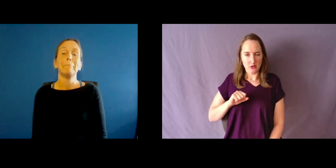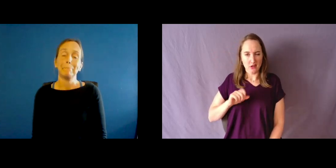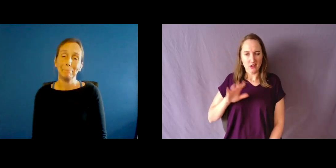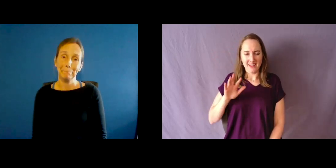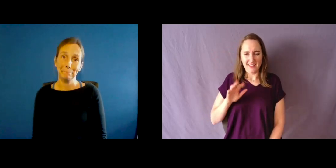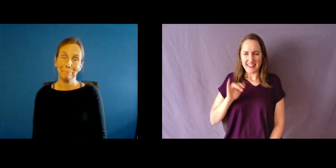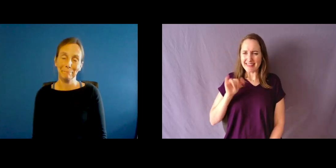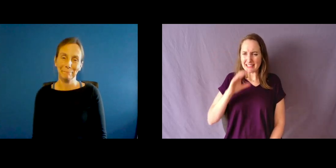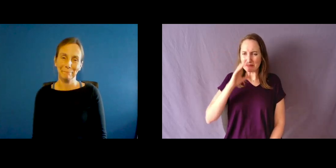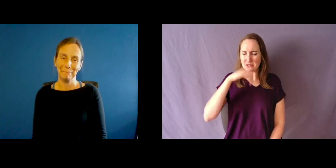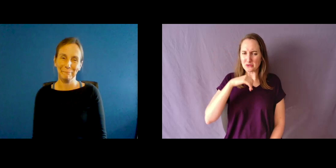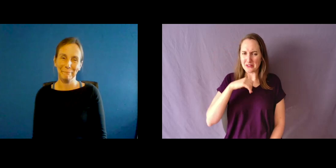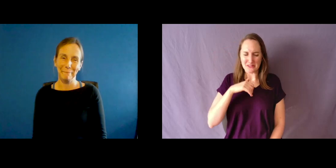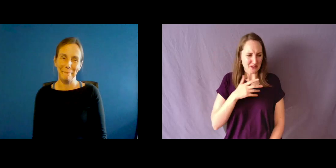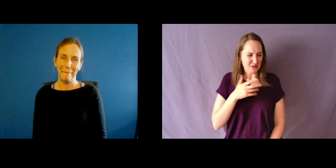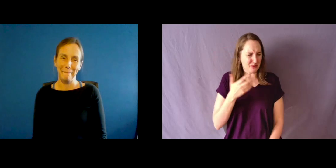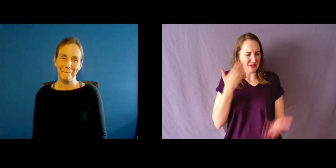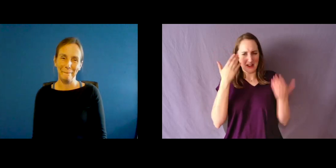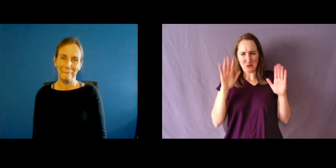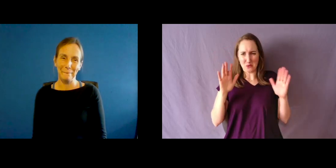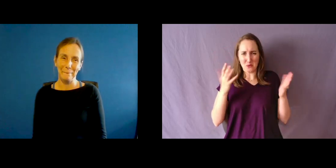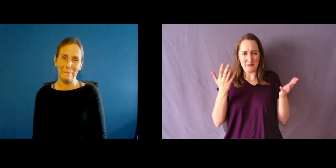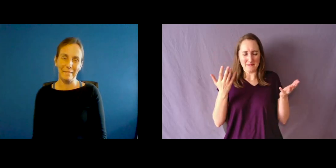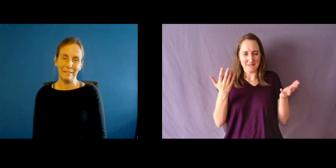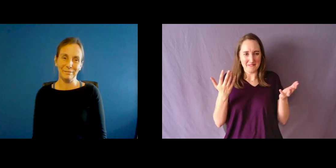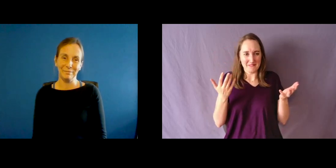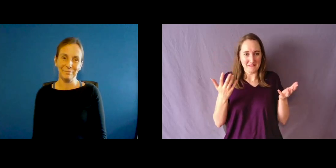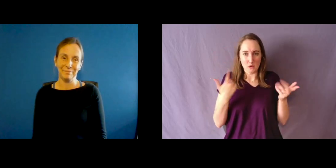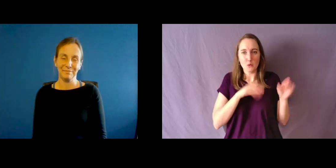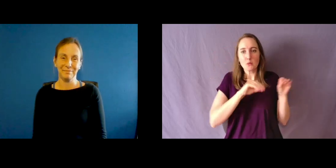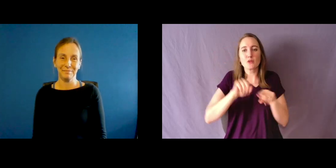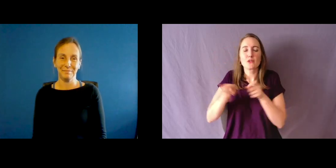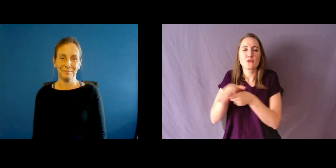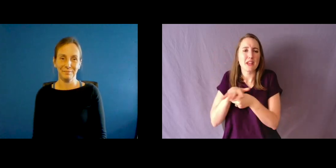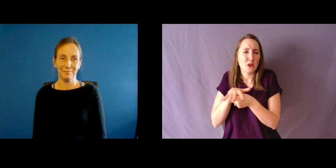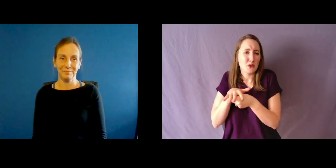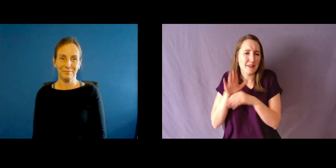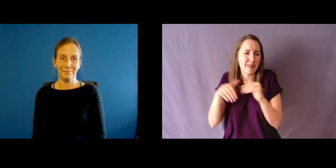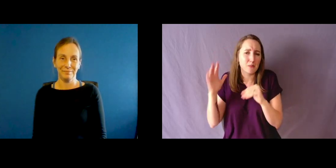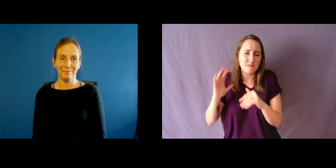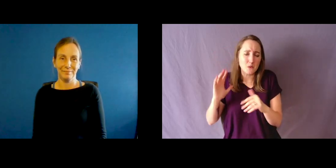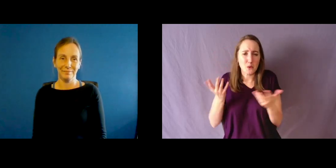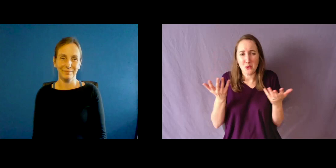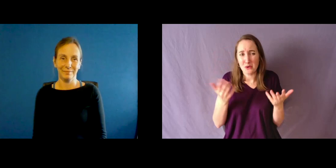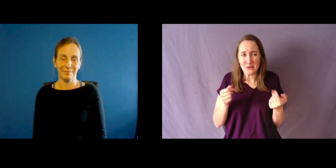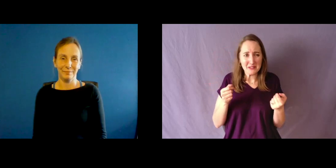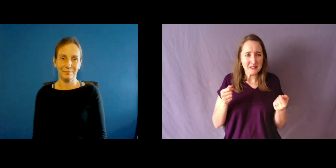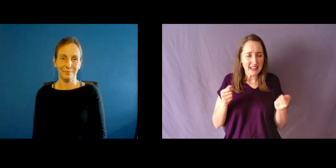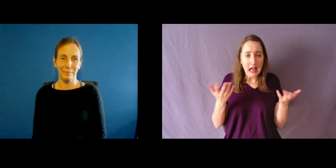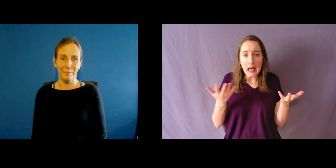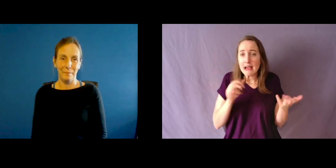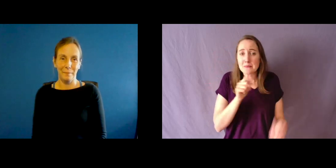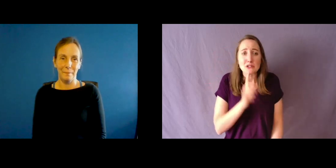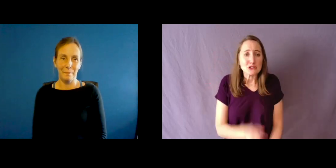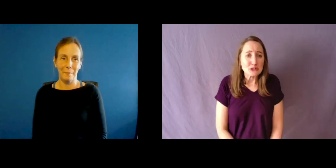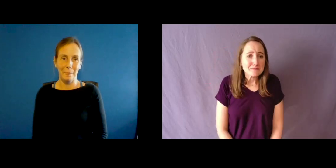That's been a strange shift. I don't know if it's because we moved to a different area than we were before, or I'm not